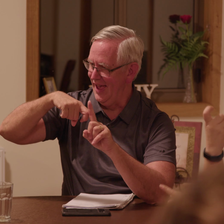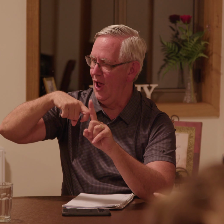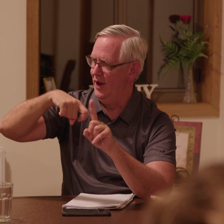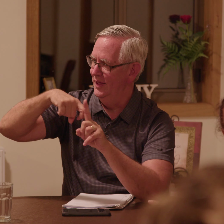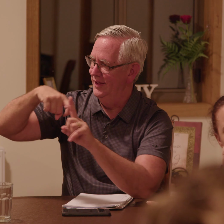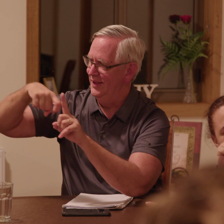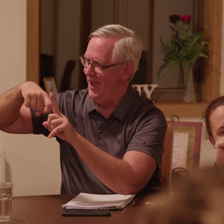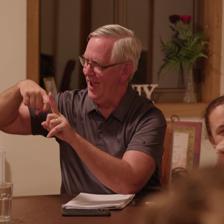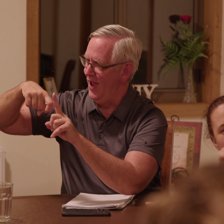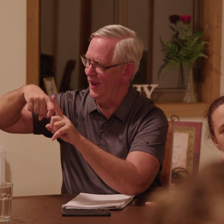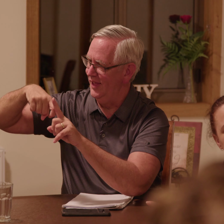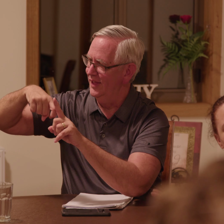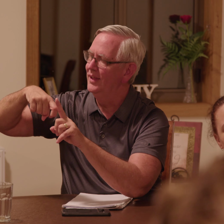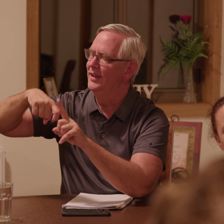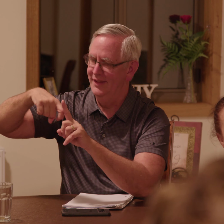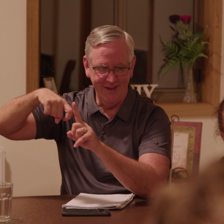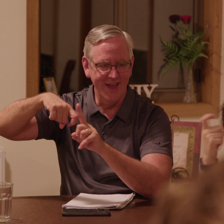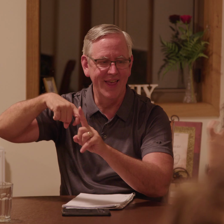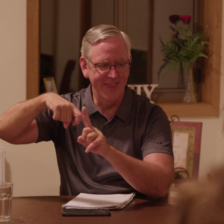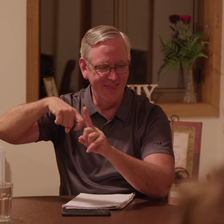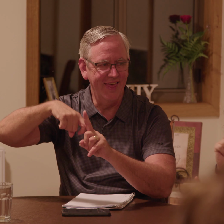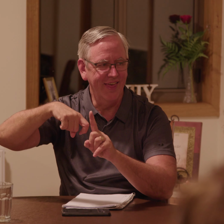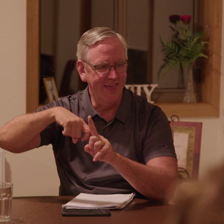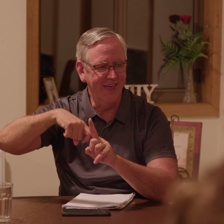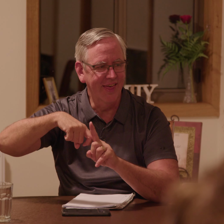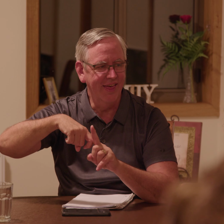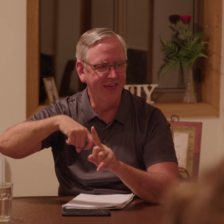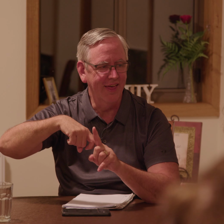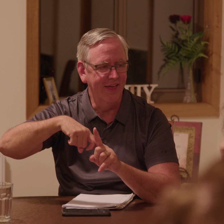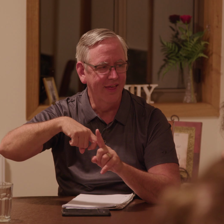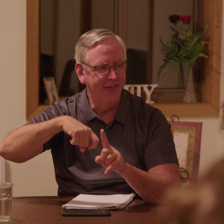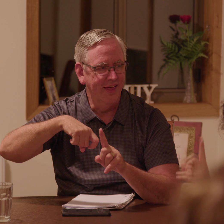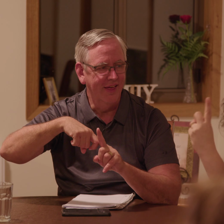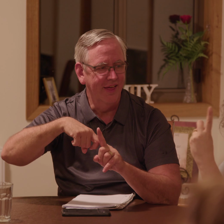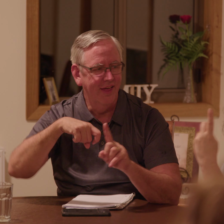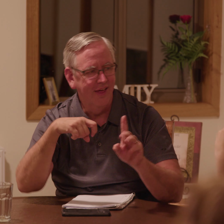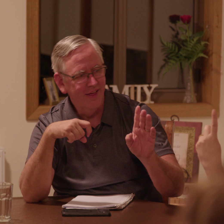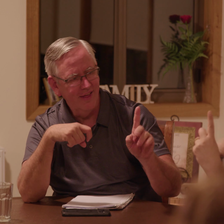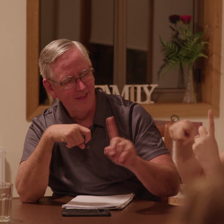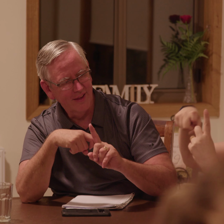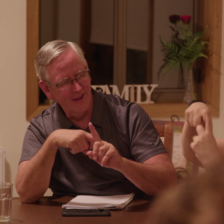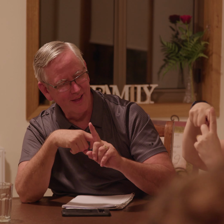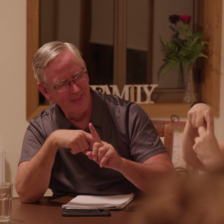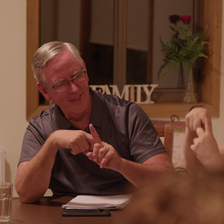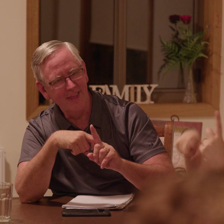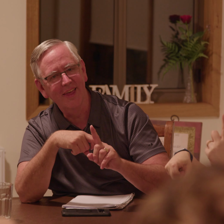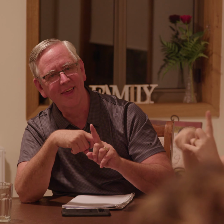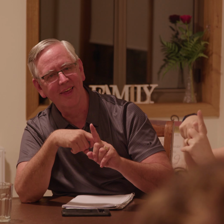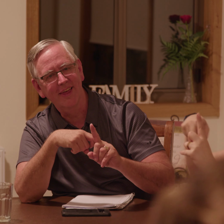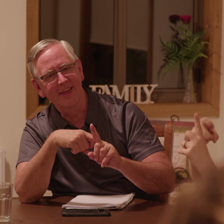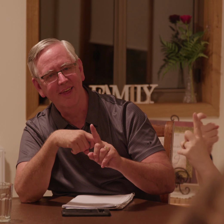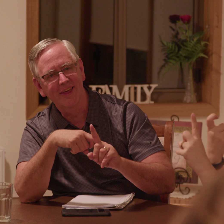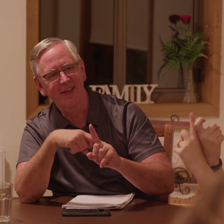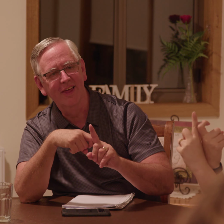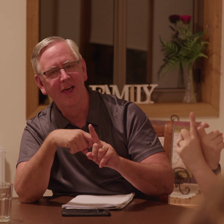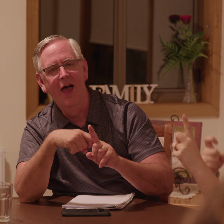long as my finger, Oh, pretty much as long as my finger touches the pointy finger. What's K? Yeah, okay. I thought